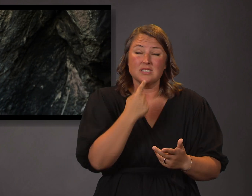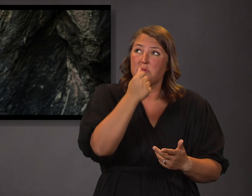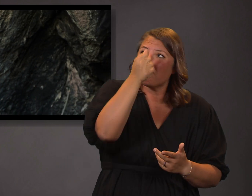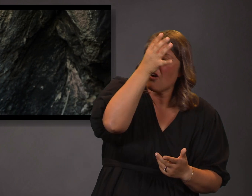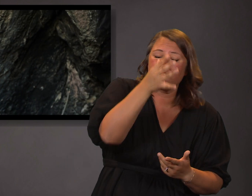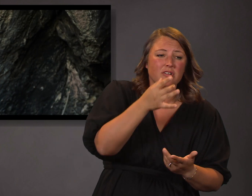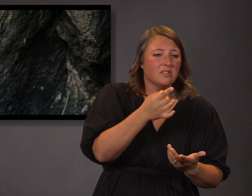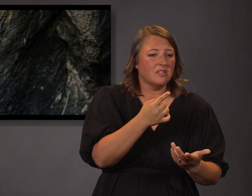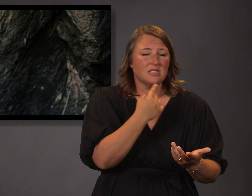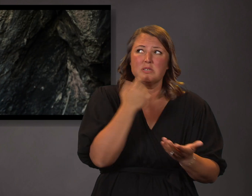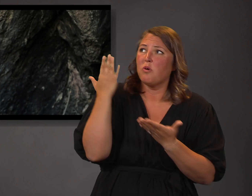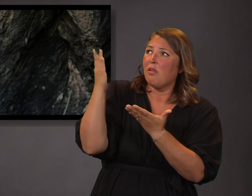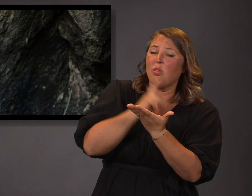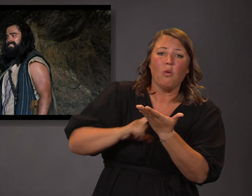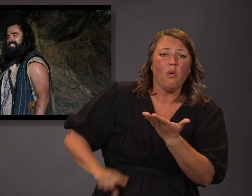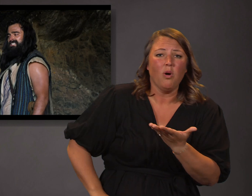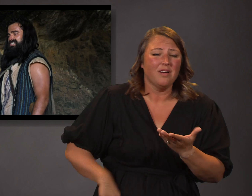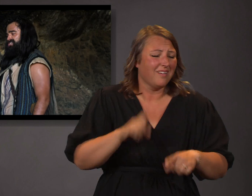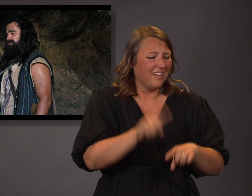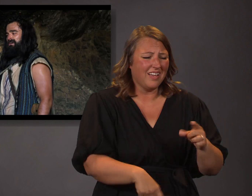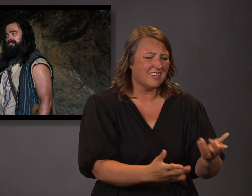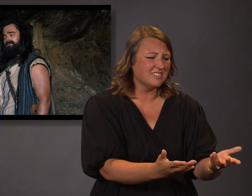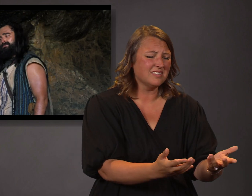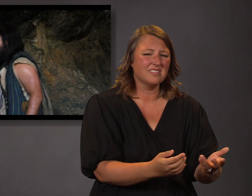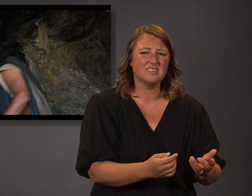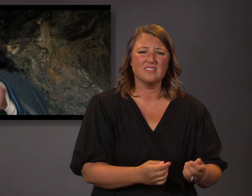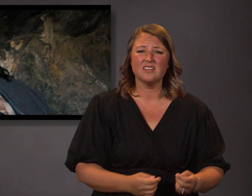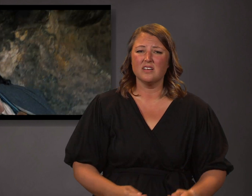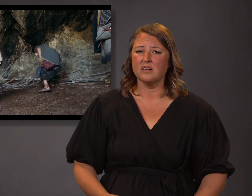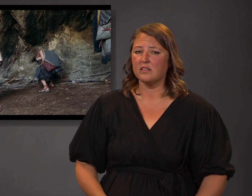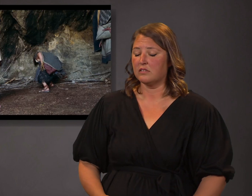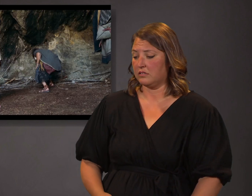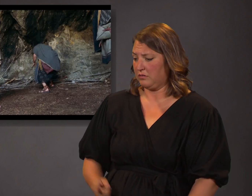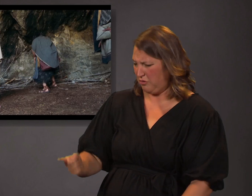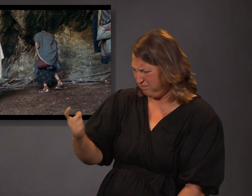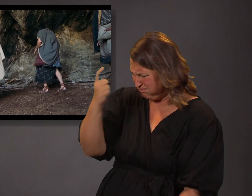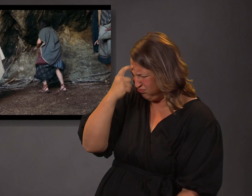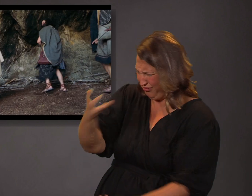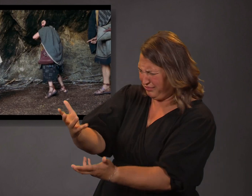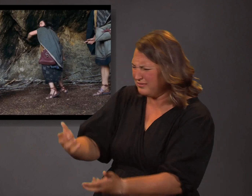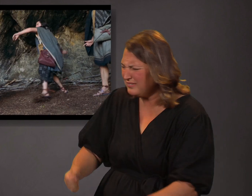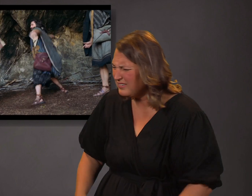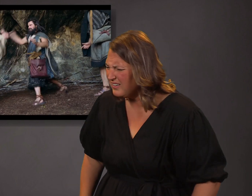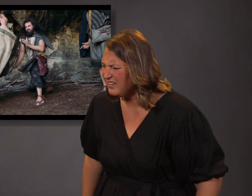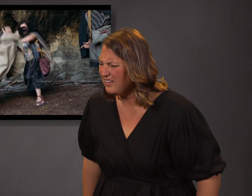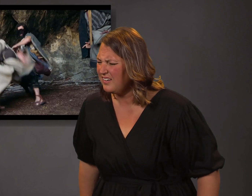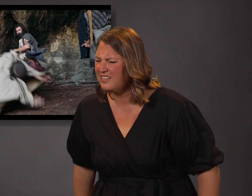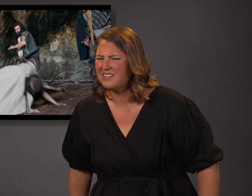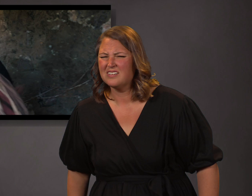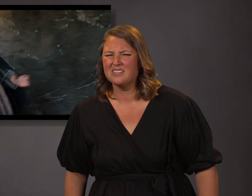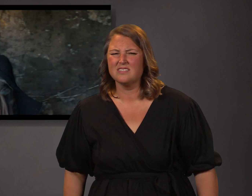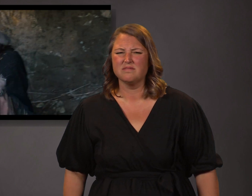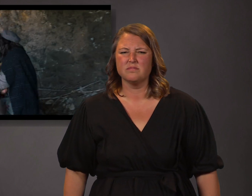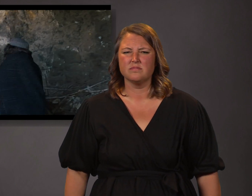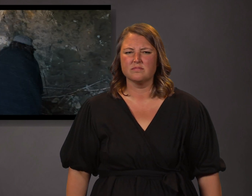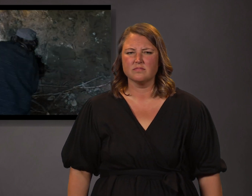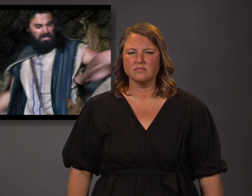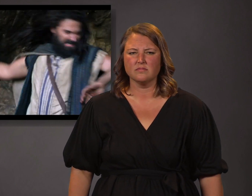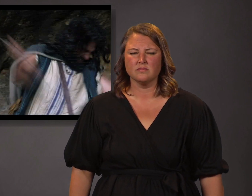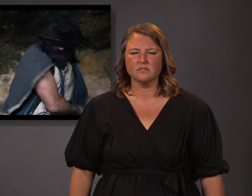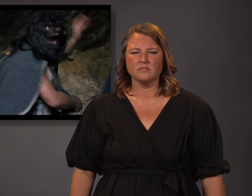disappoint Father or the Lord. You are a fool. You are a fool!